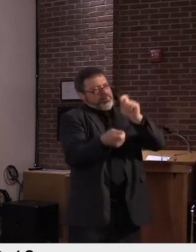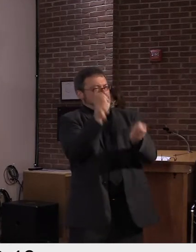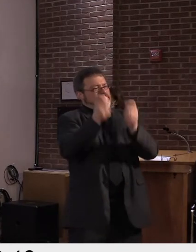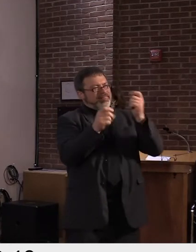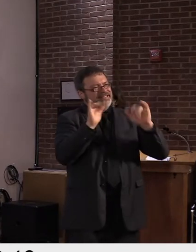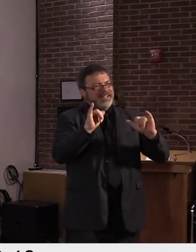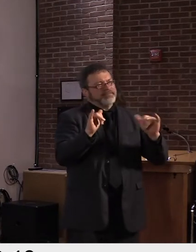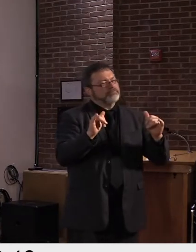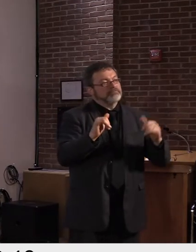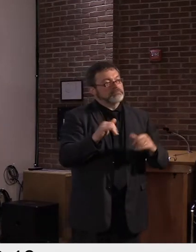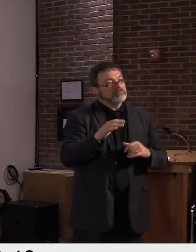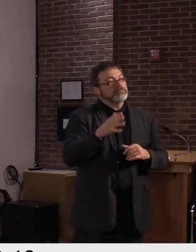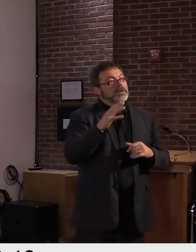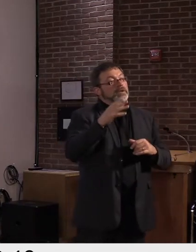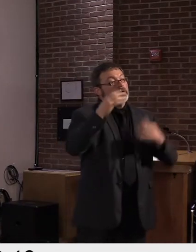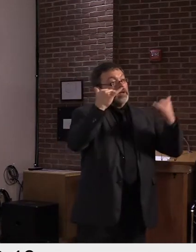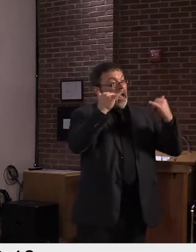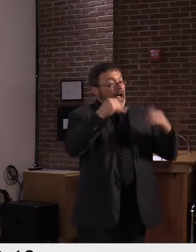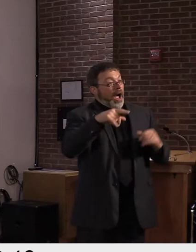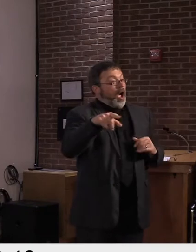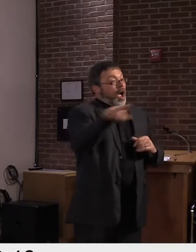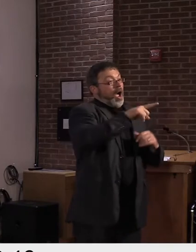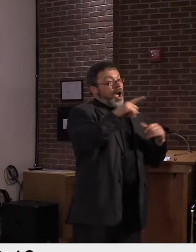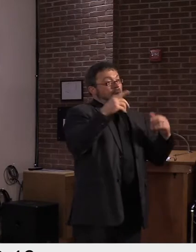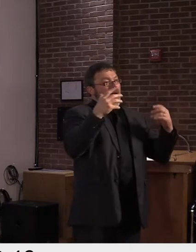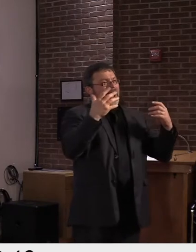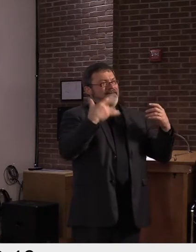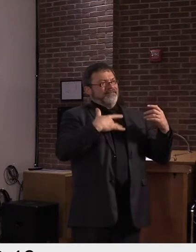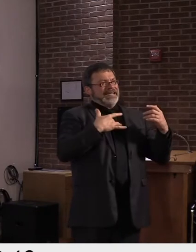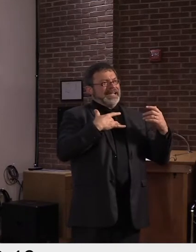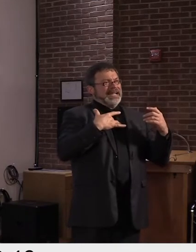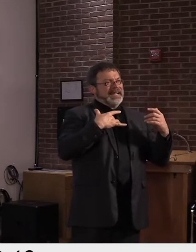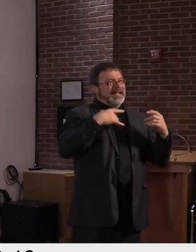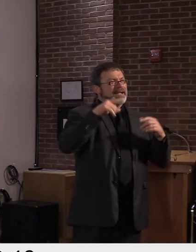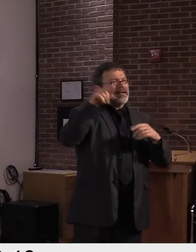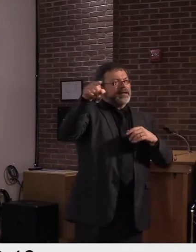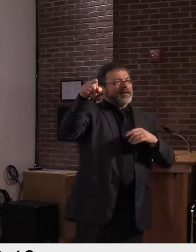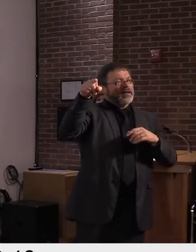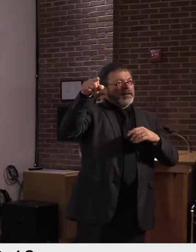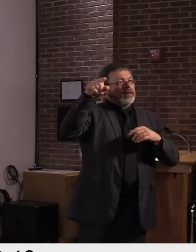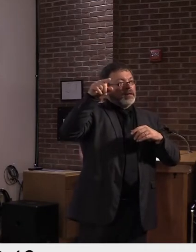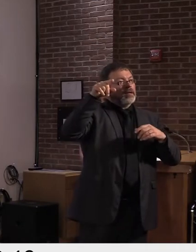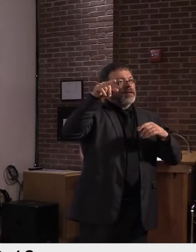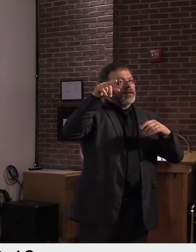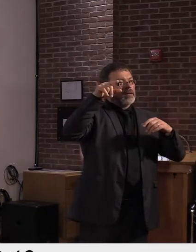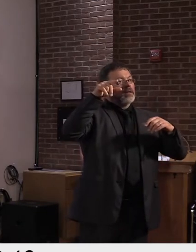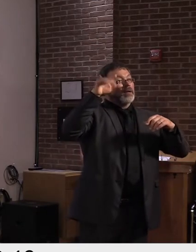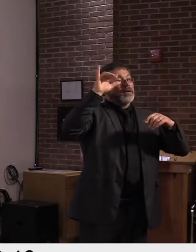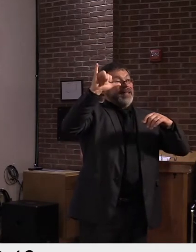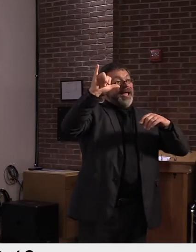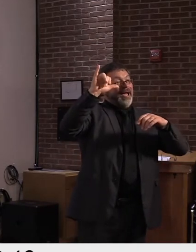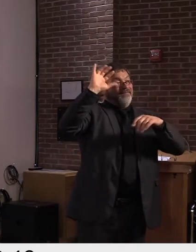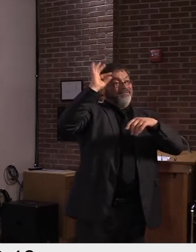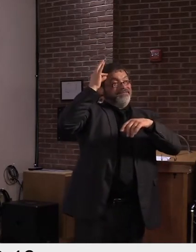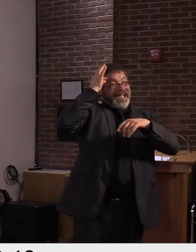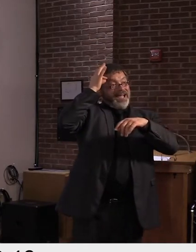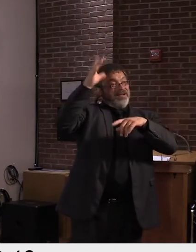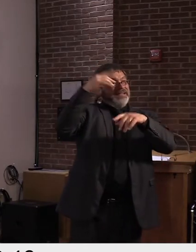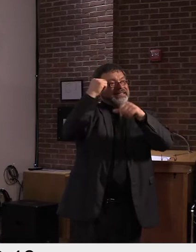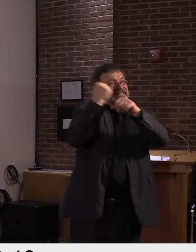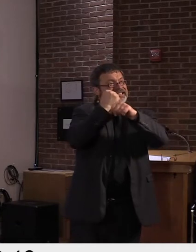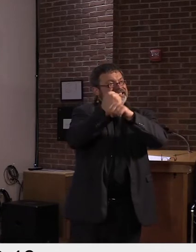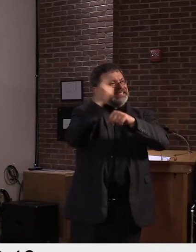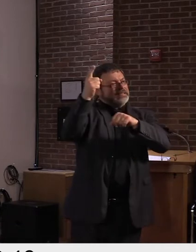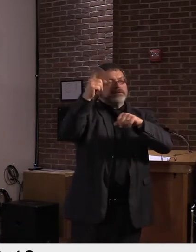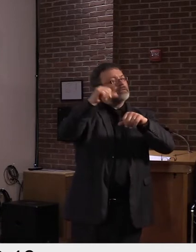or a confidence interval. The confidence interval, even though one is the number that you mentioned, which is what